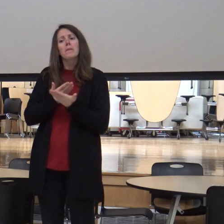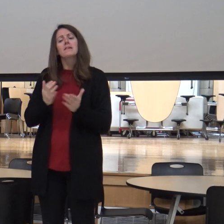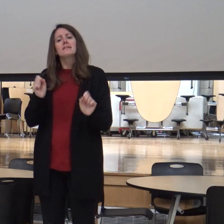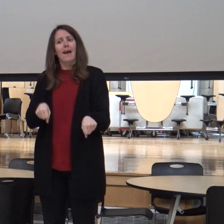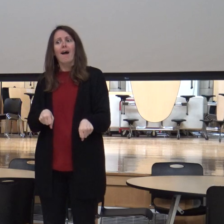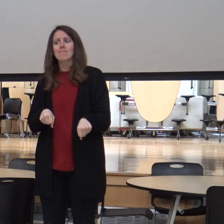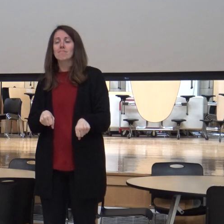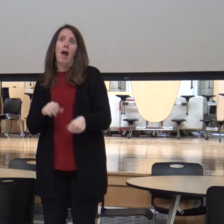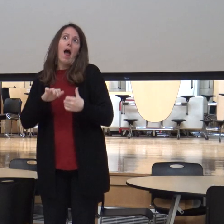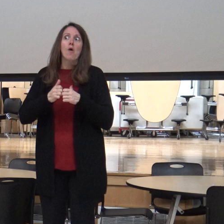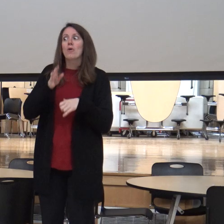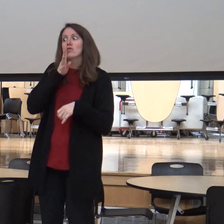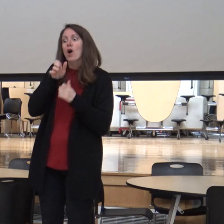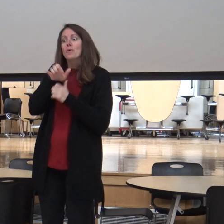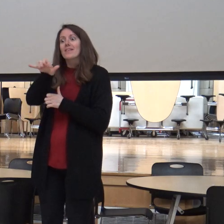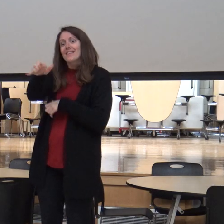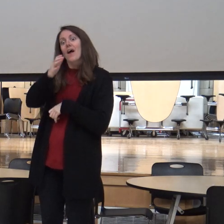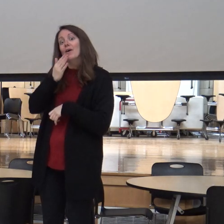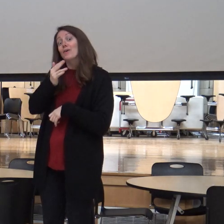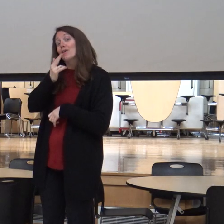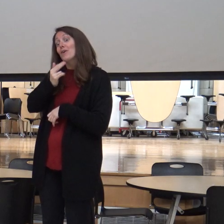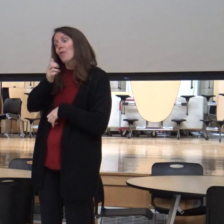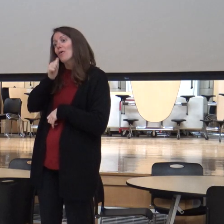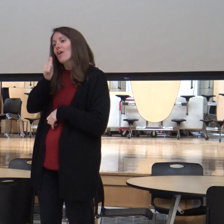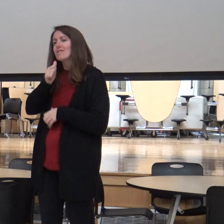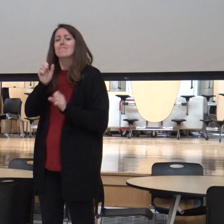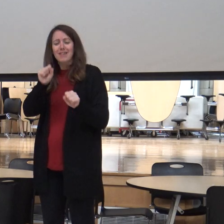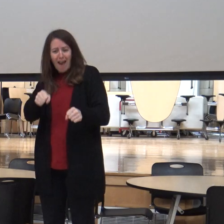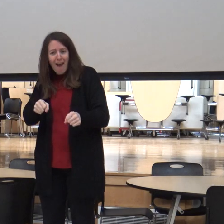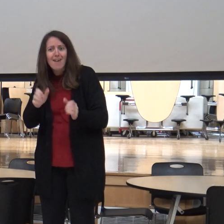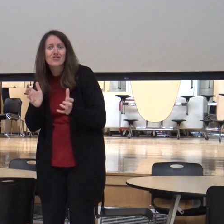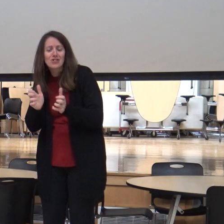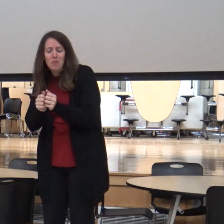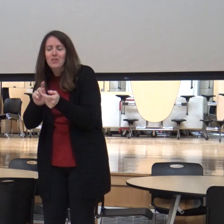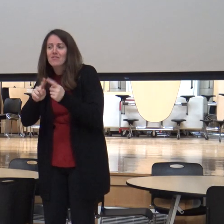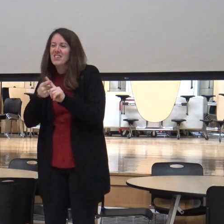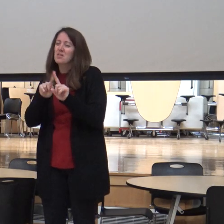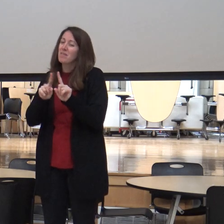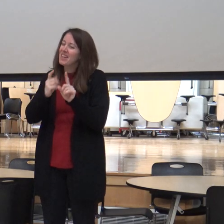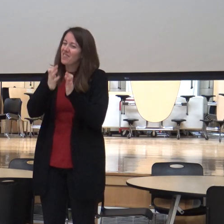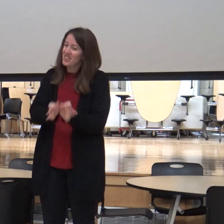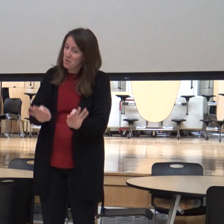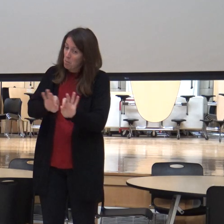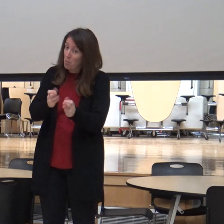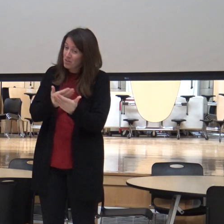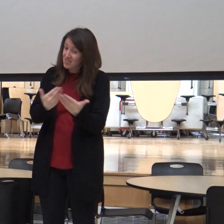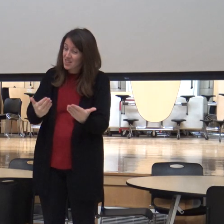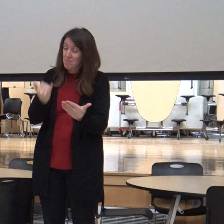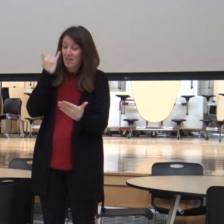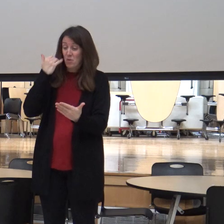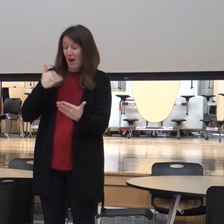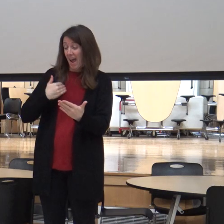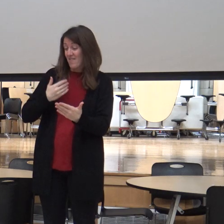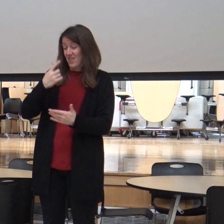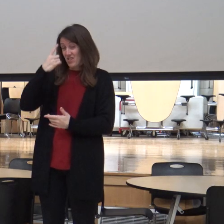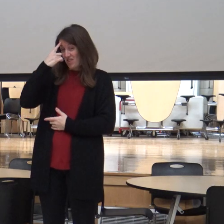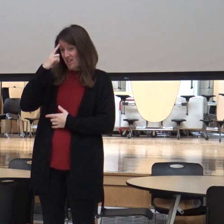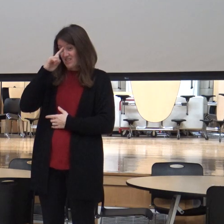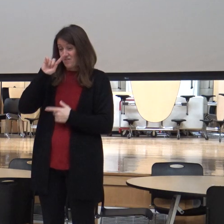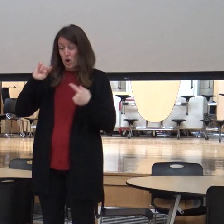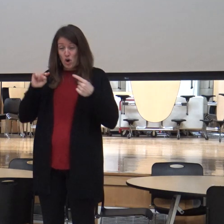to them, I'm not going to help you, I don't know what to do. But if it's other stuff, if it's important stuff, if you're having these thoughts of hurting yourself,